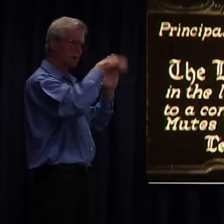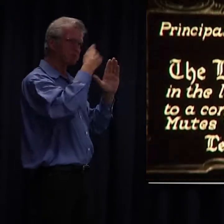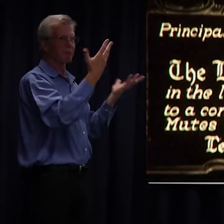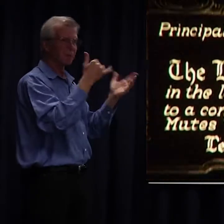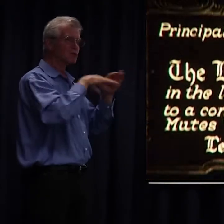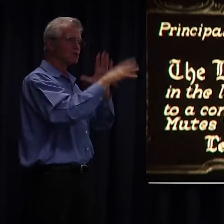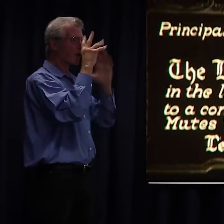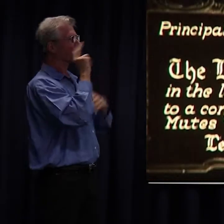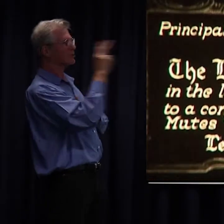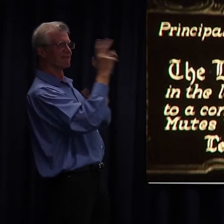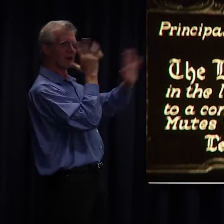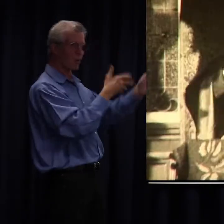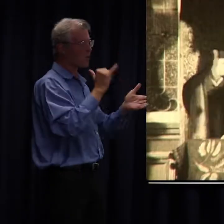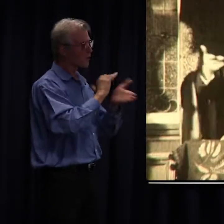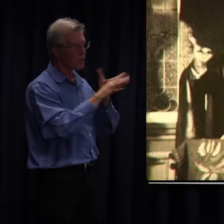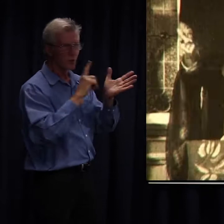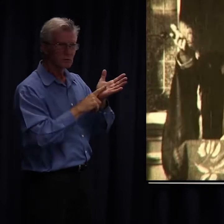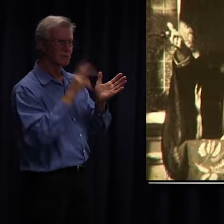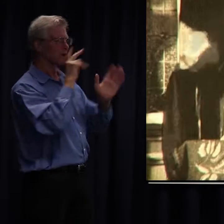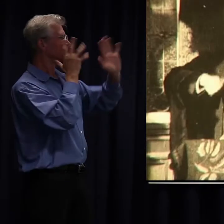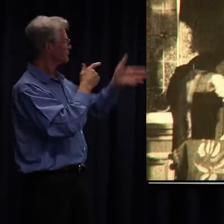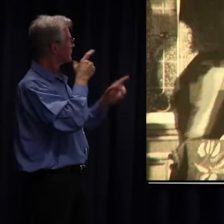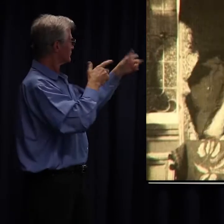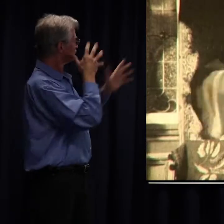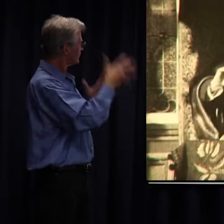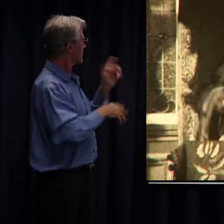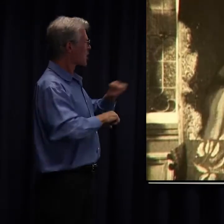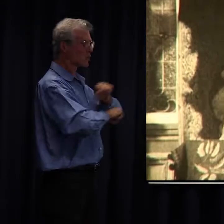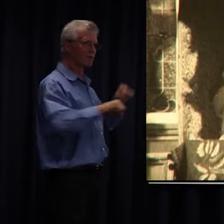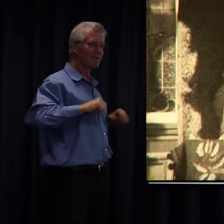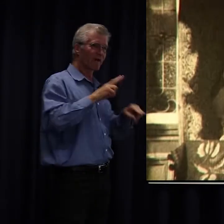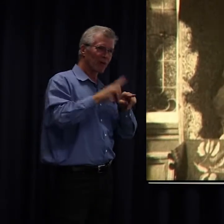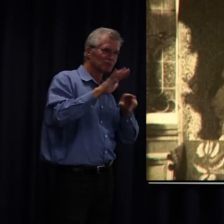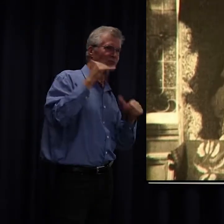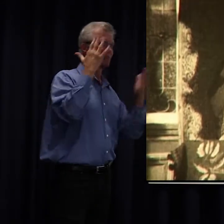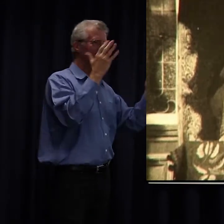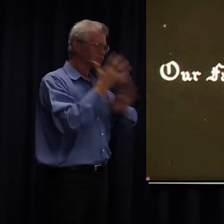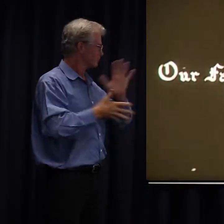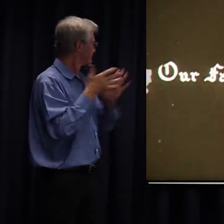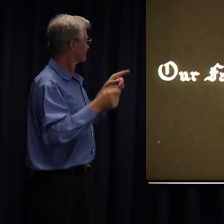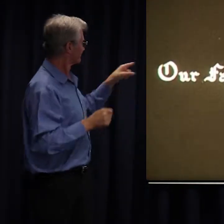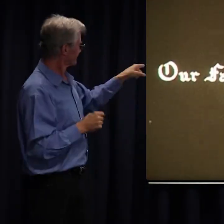Now this film is of the Lord's Prayer, so this would be shown in halls for deaf people so that they